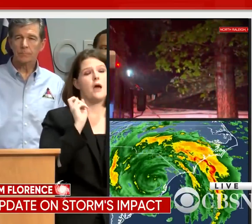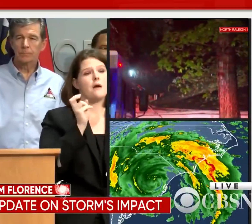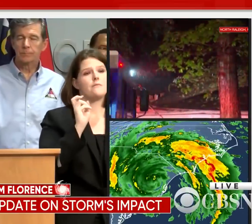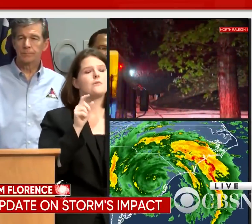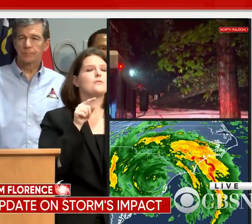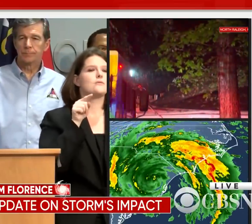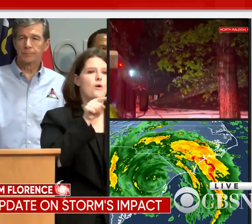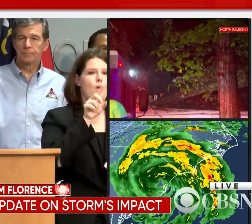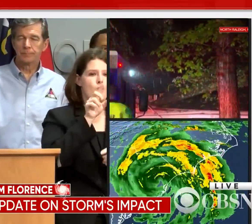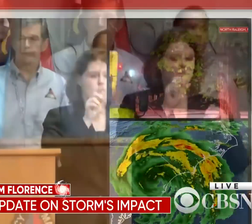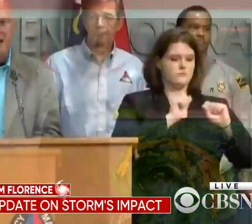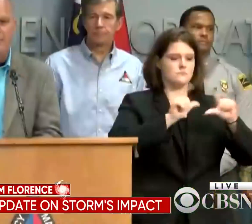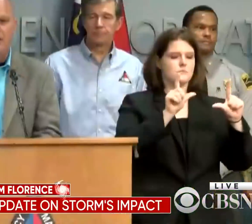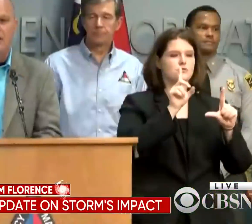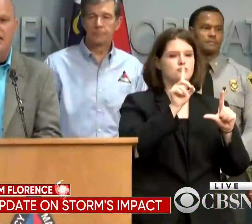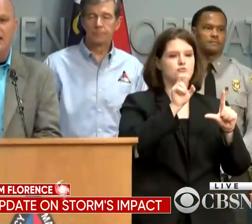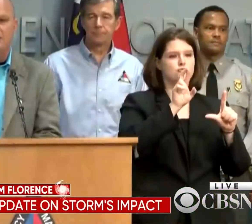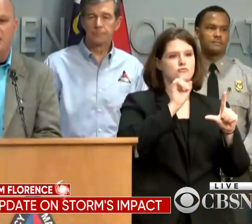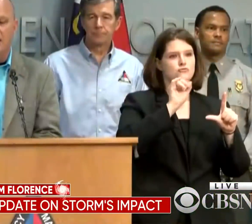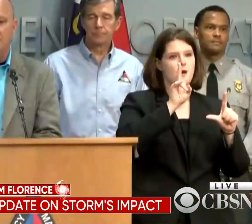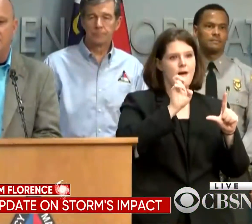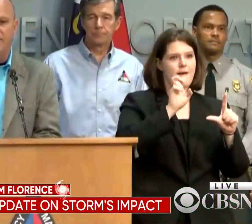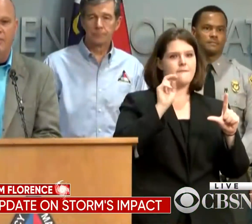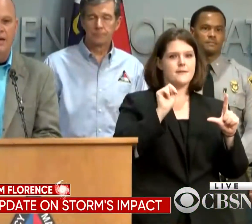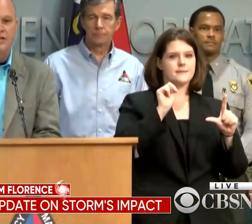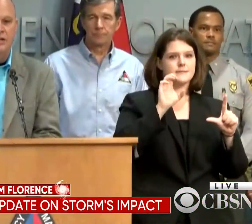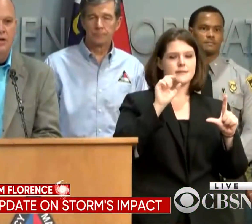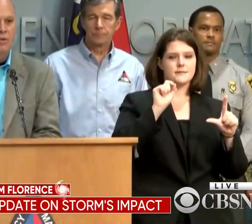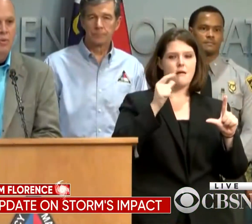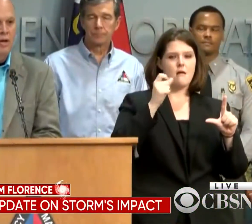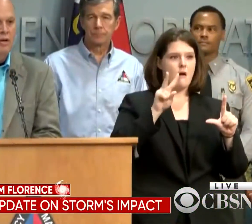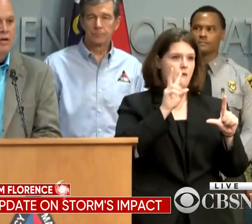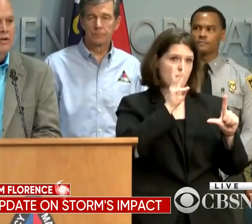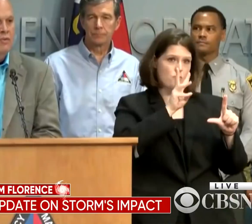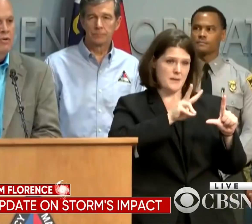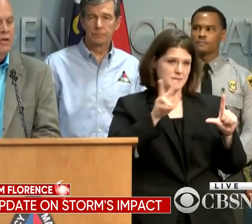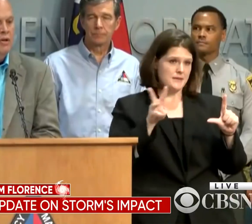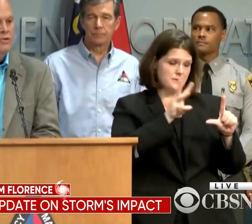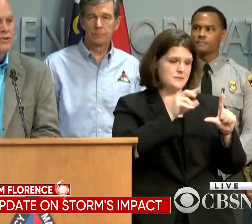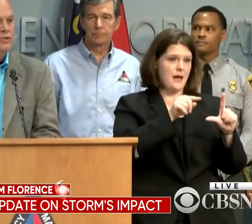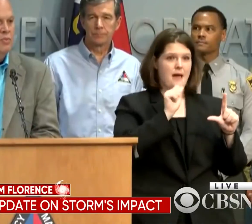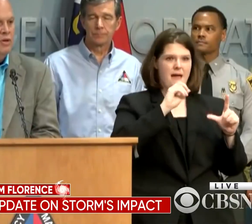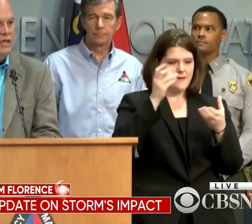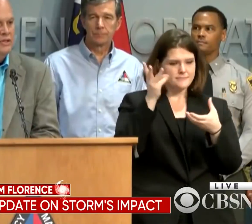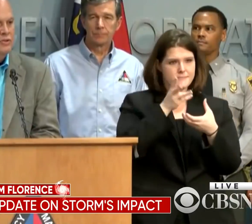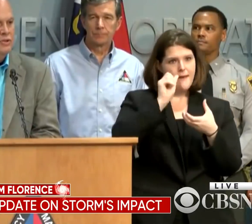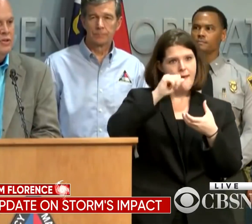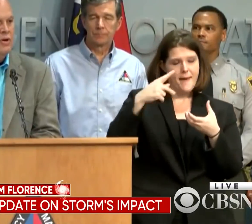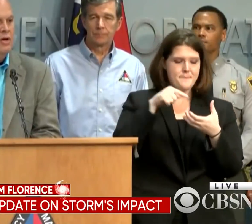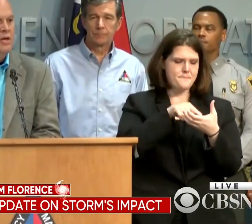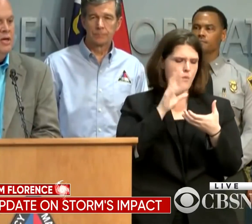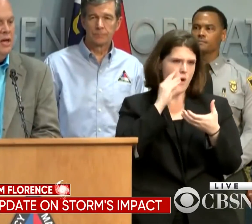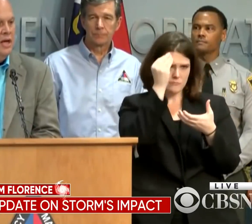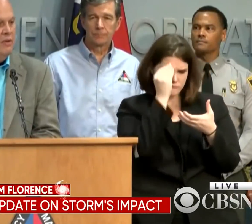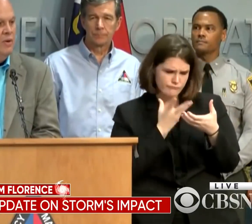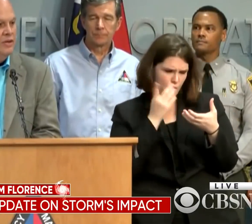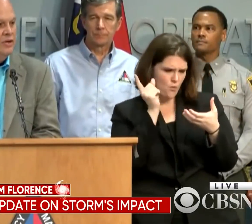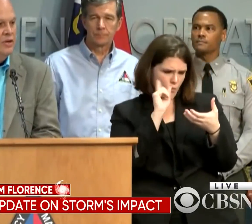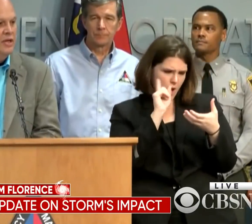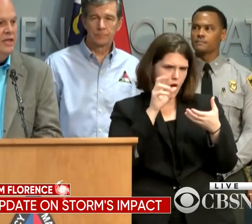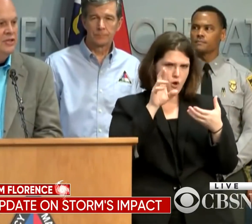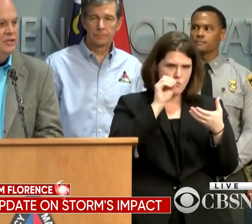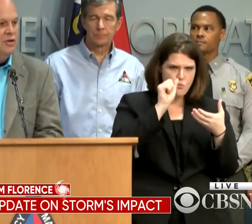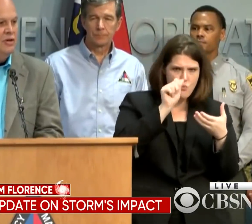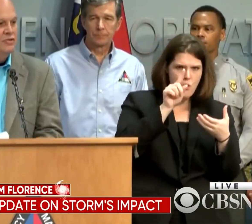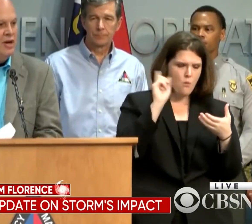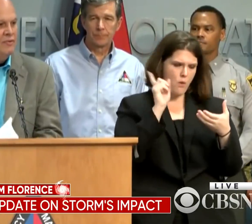the drivenc.gov app. It has the latest information on where road closures, where detours are, and what the